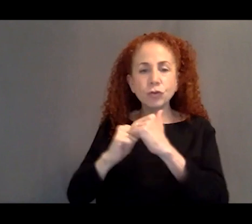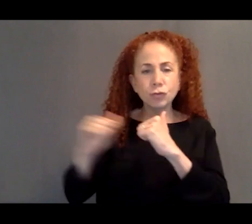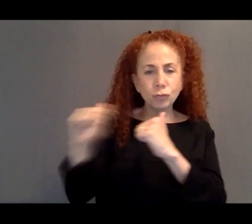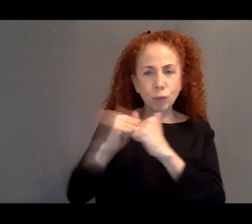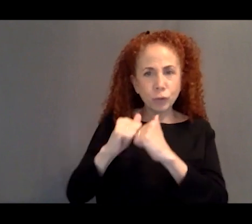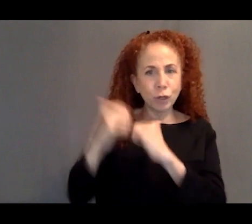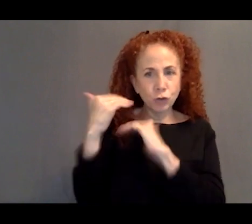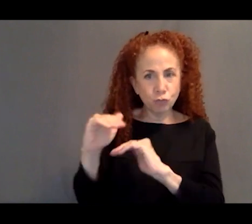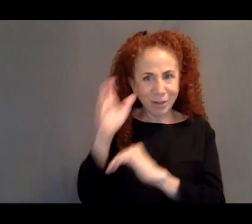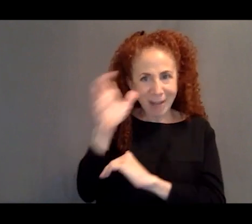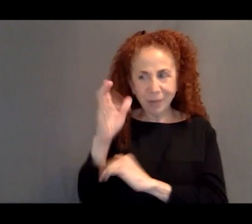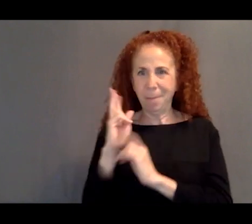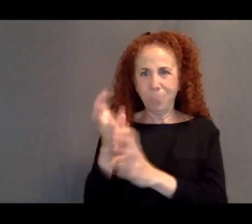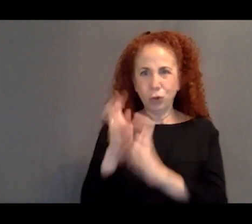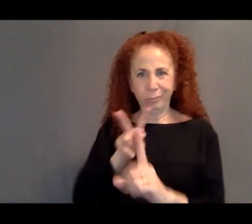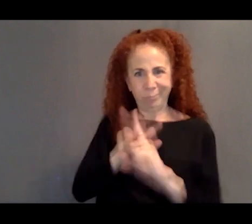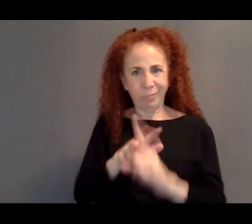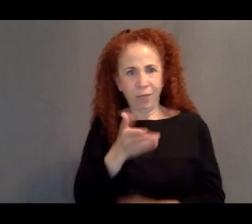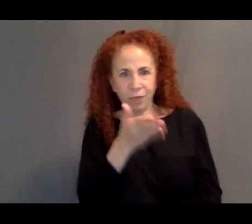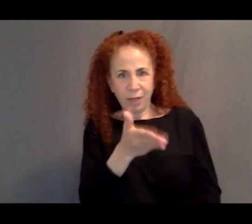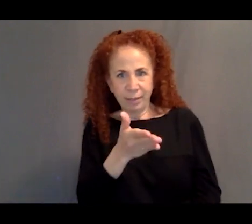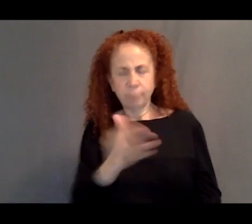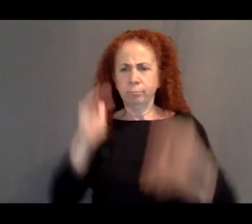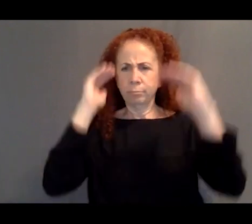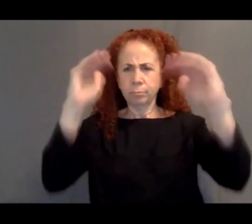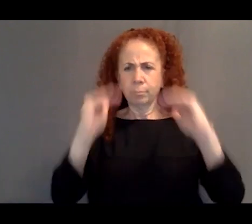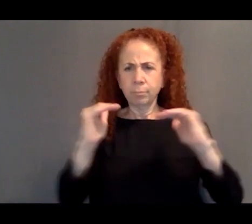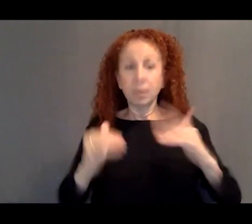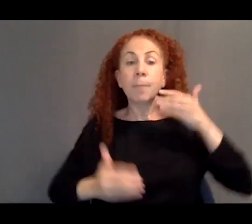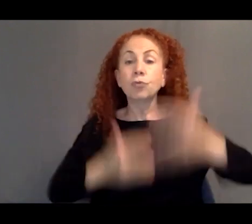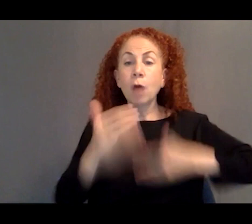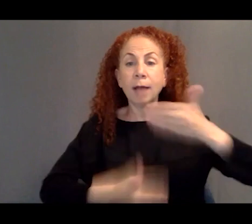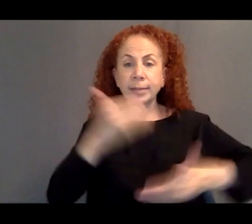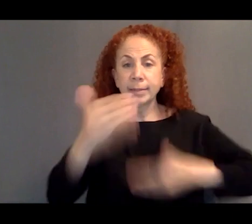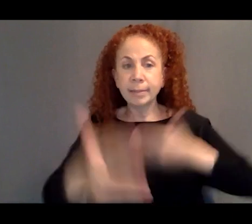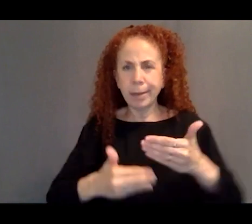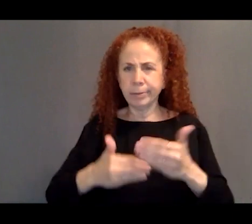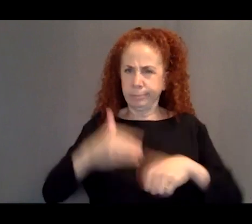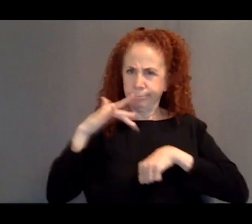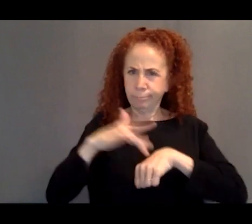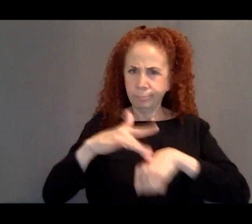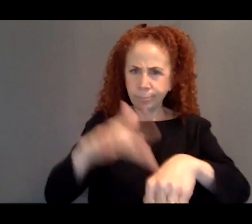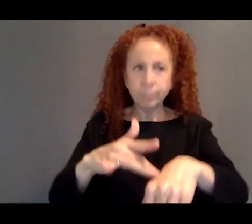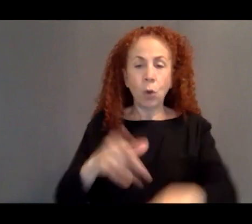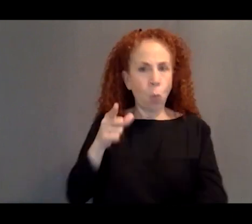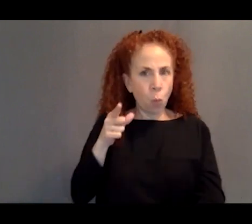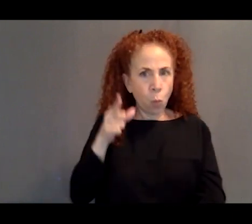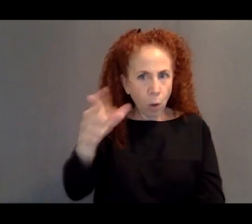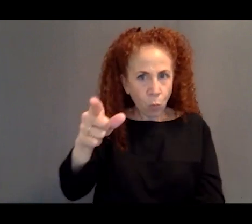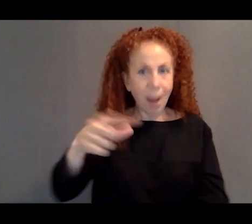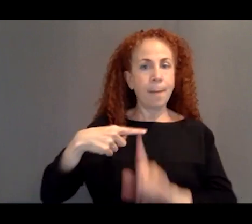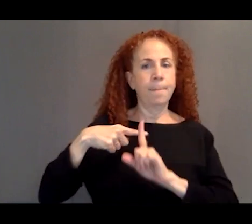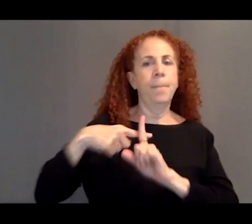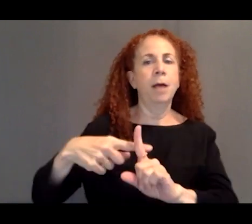structural constraints concept to chart out this process that was unidirectional and